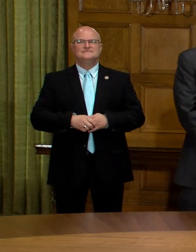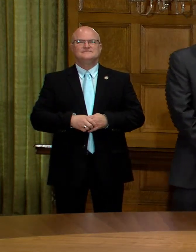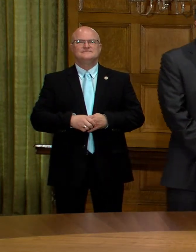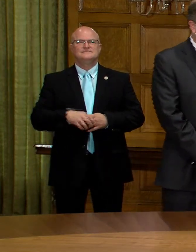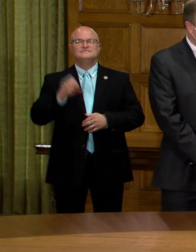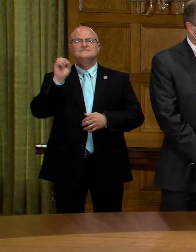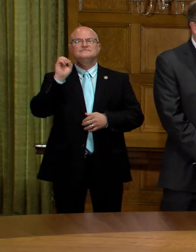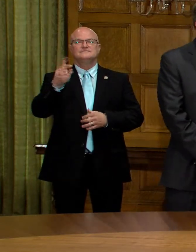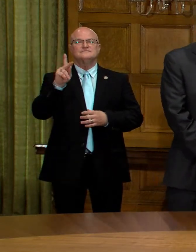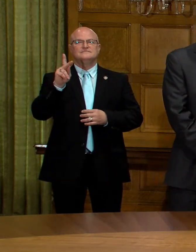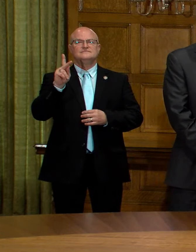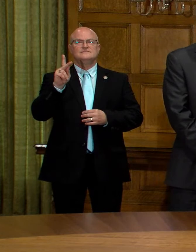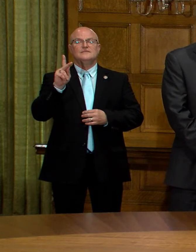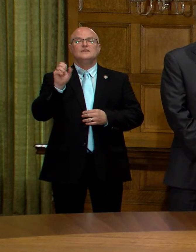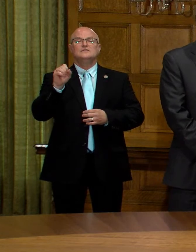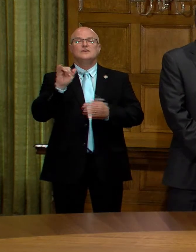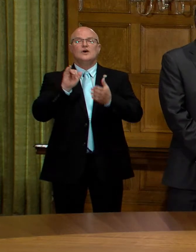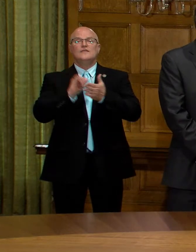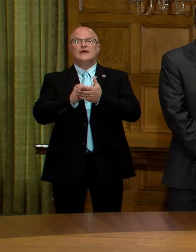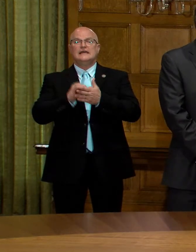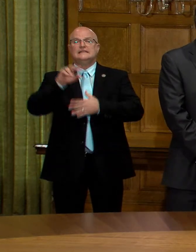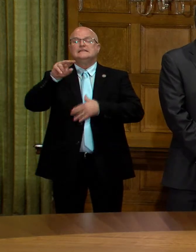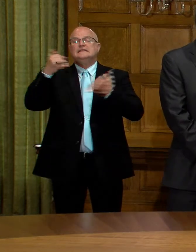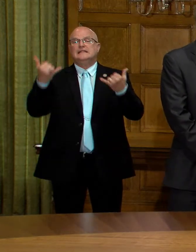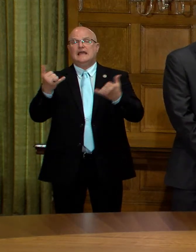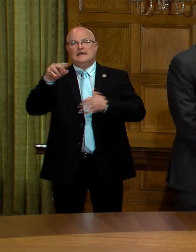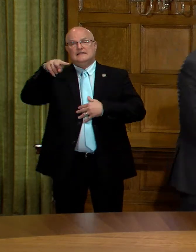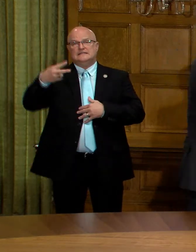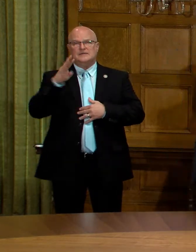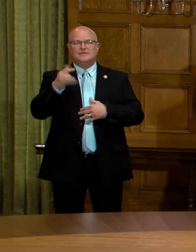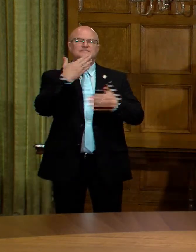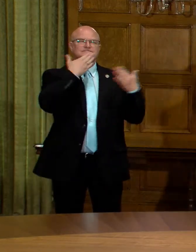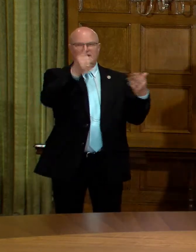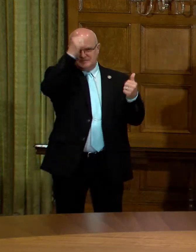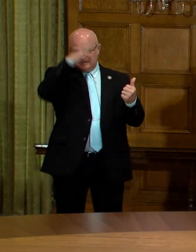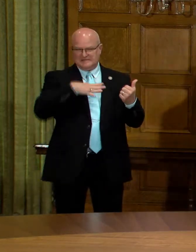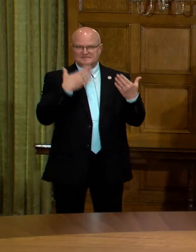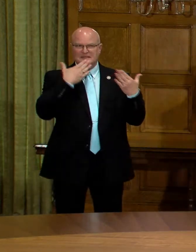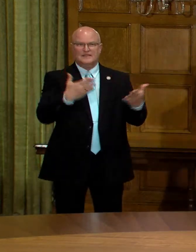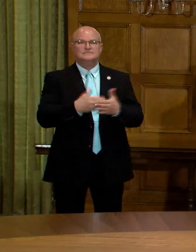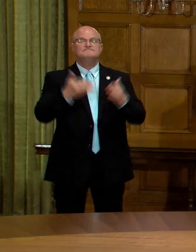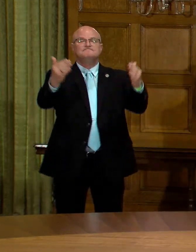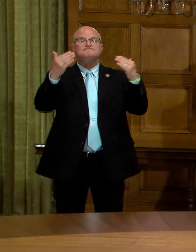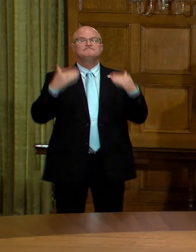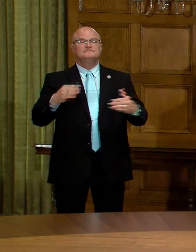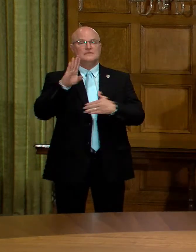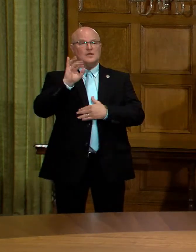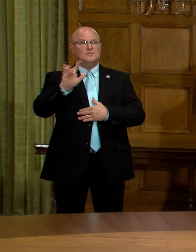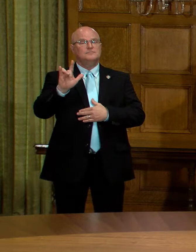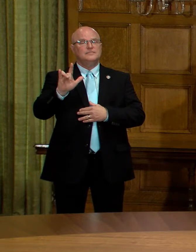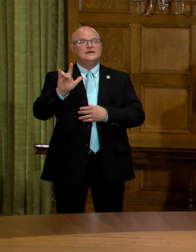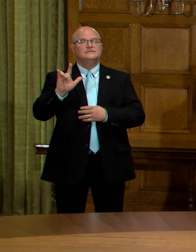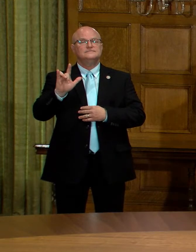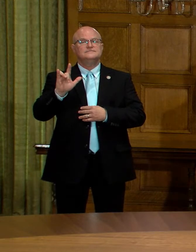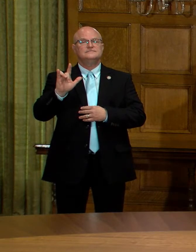right. And so that goes to the second bill. Thank you, gentlemen. Thank you very much. And the next bill is,